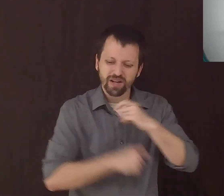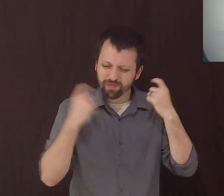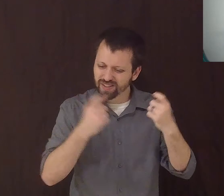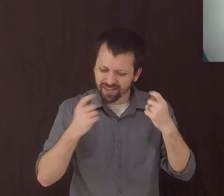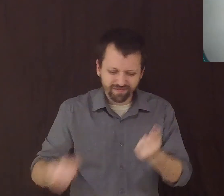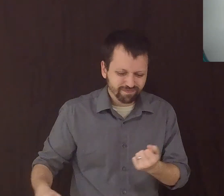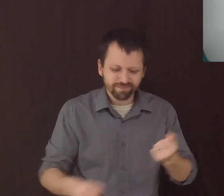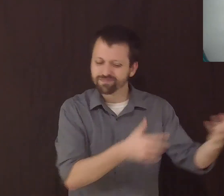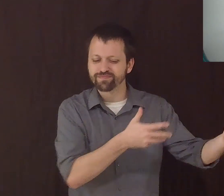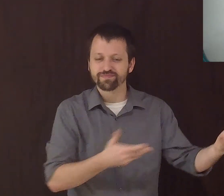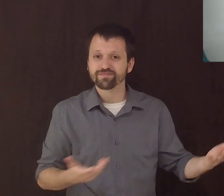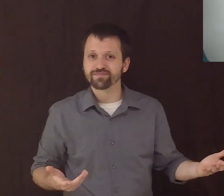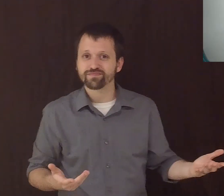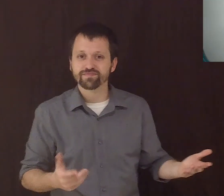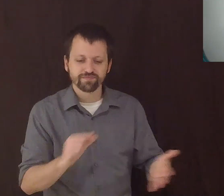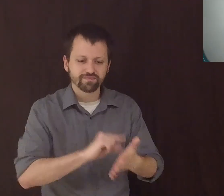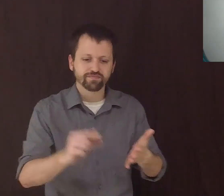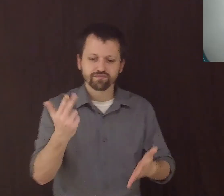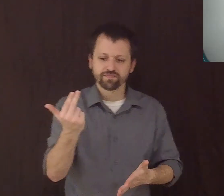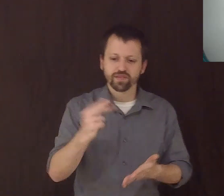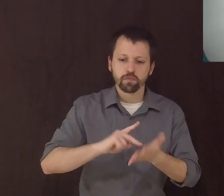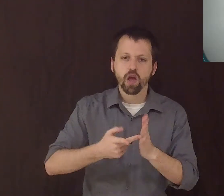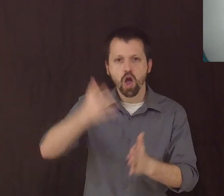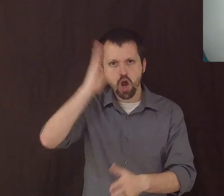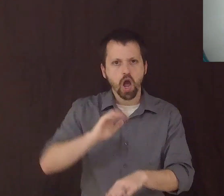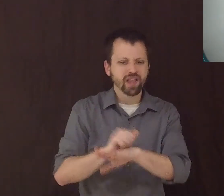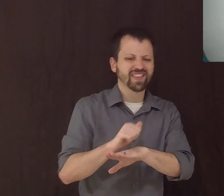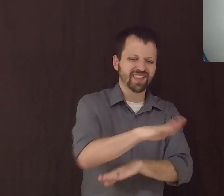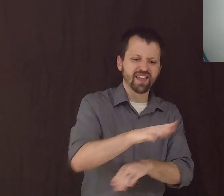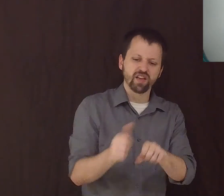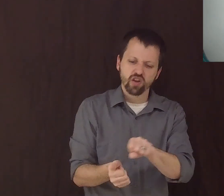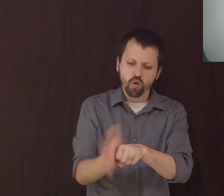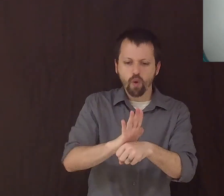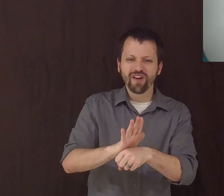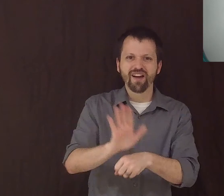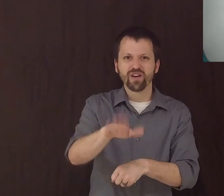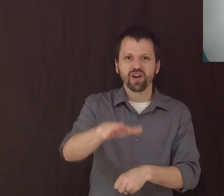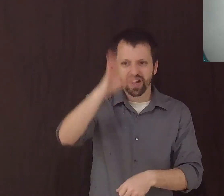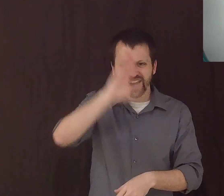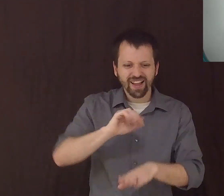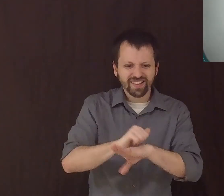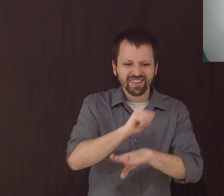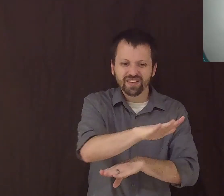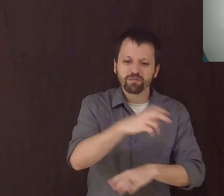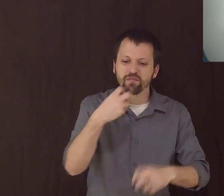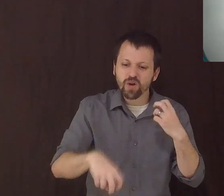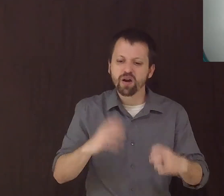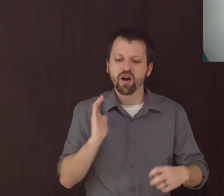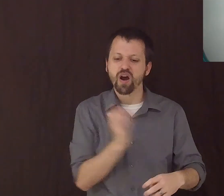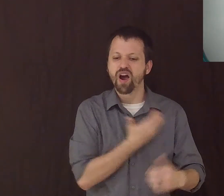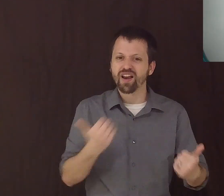I don't think verse 13 means that God is sending the coronavirus. I don't think it means that he's sending trials into our